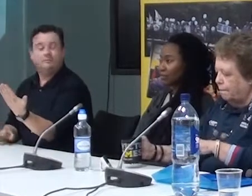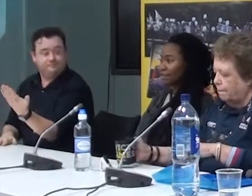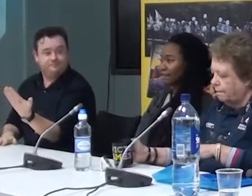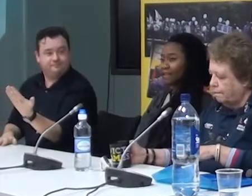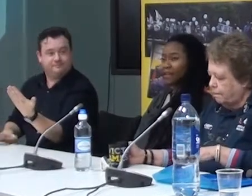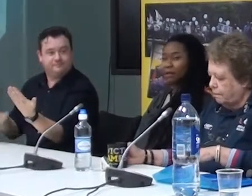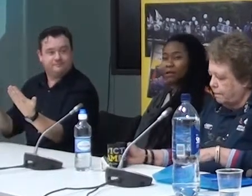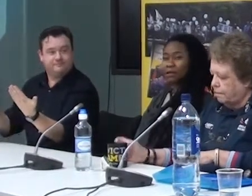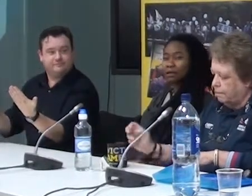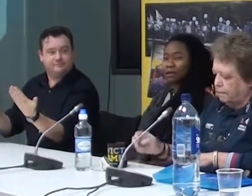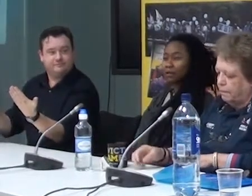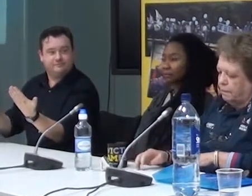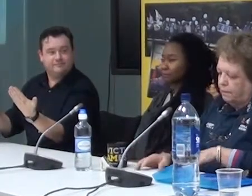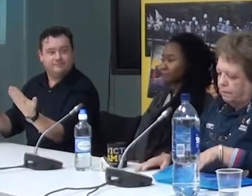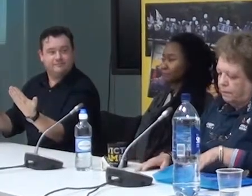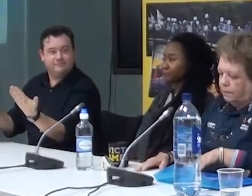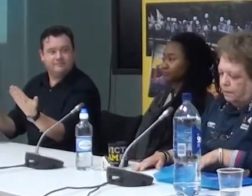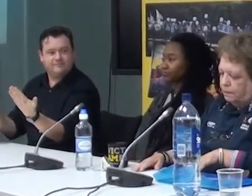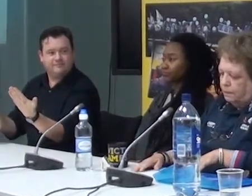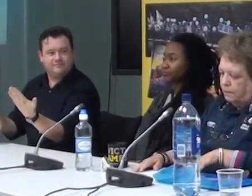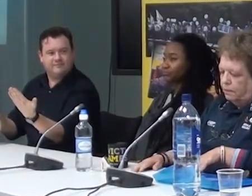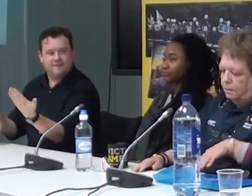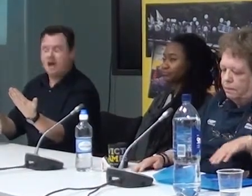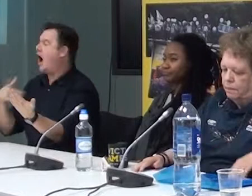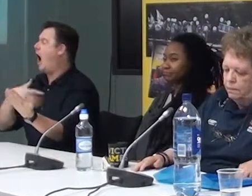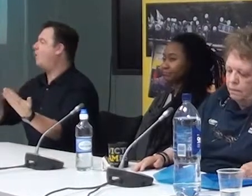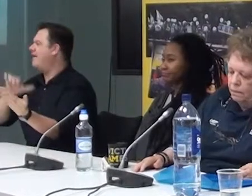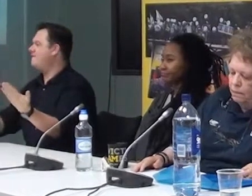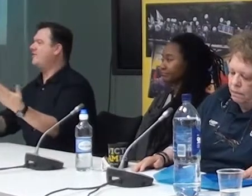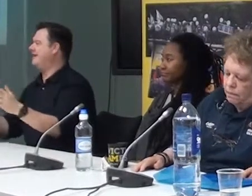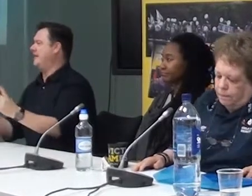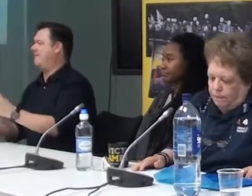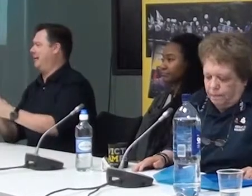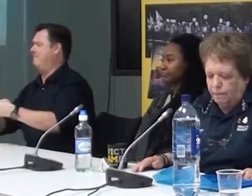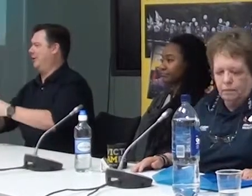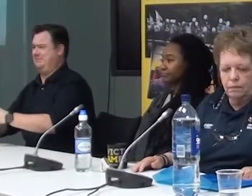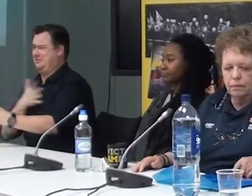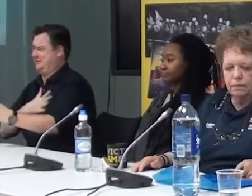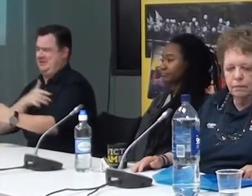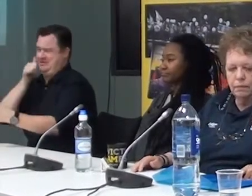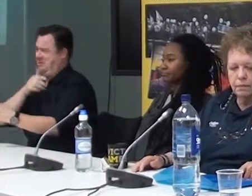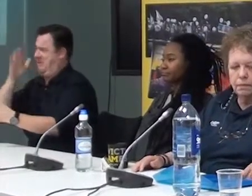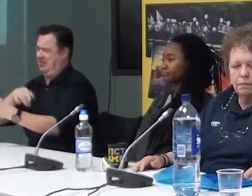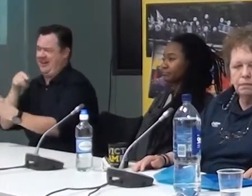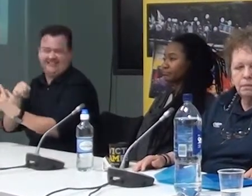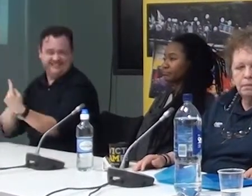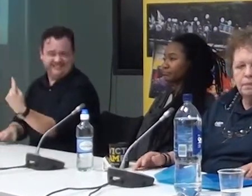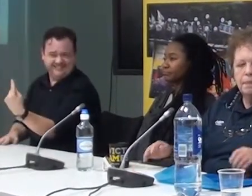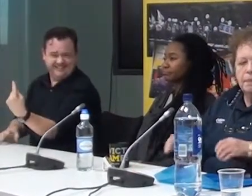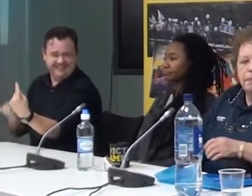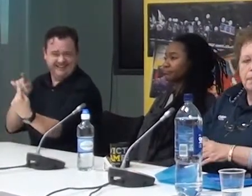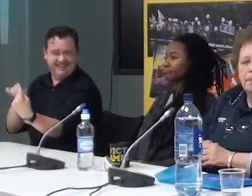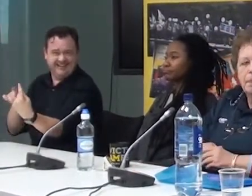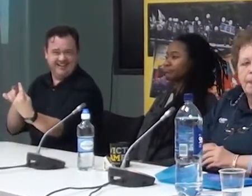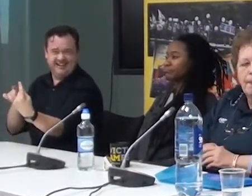to every fire or suspicion of fire. Leave building and report to person in charge of